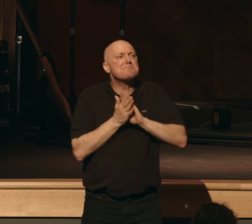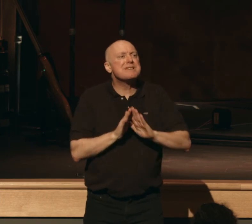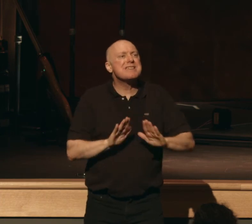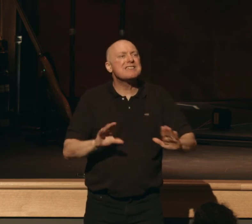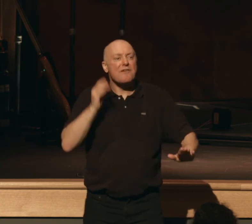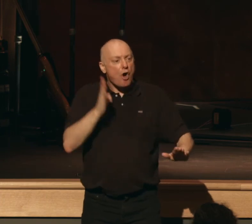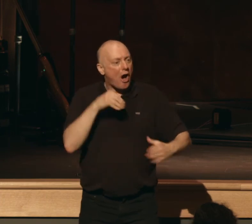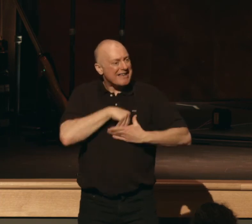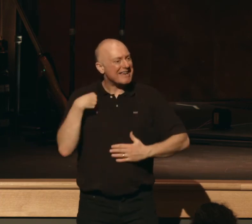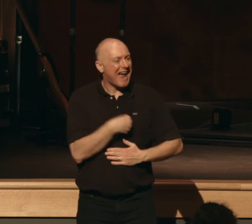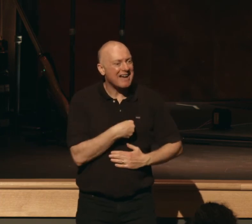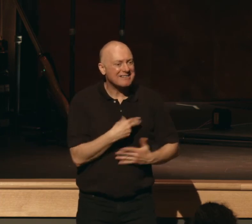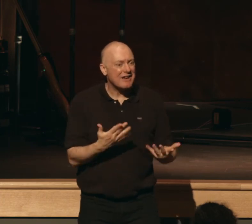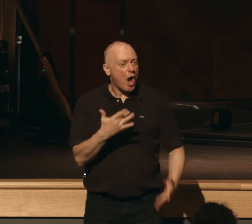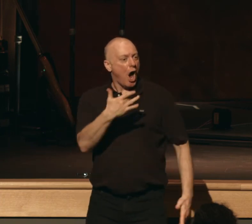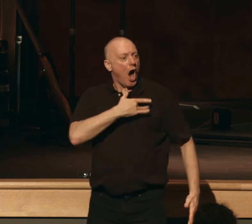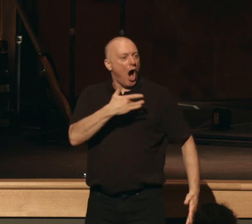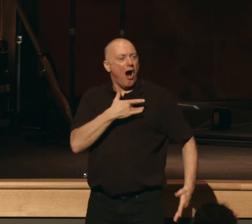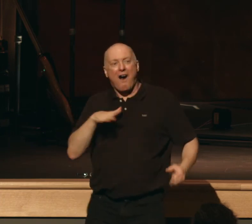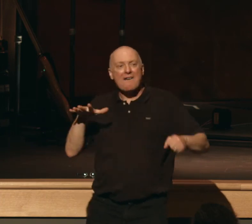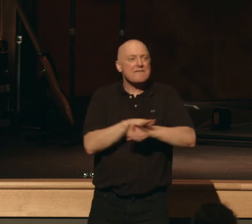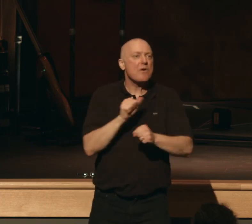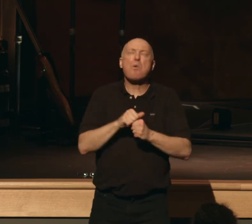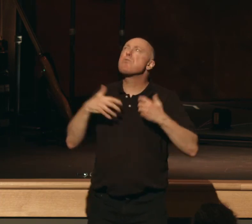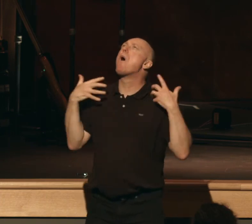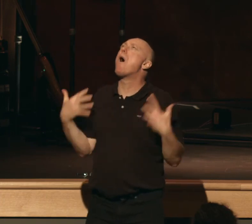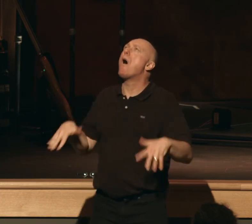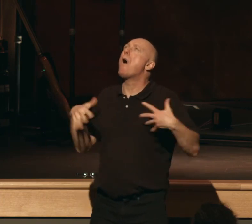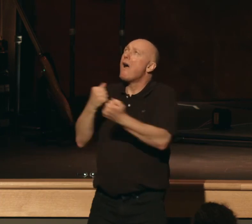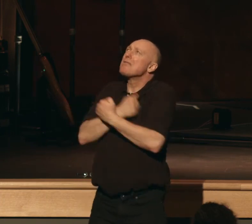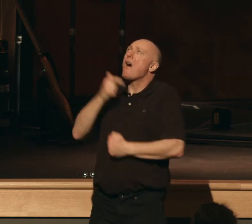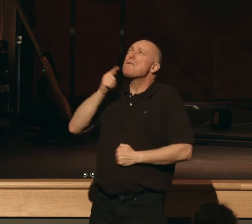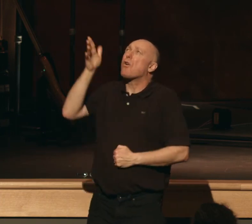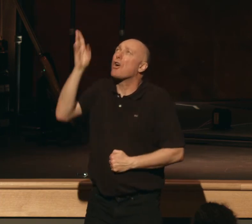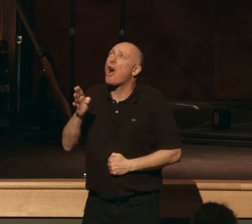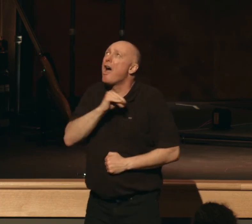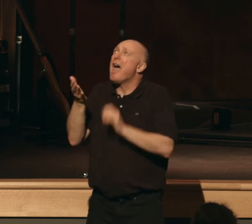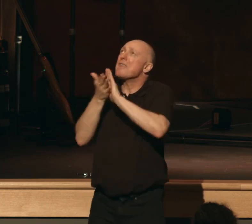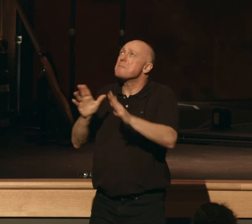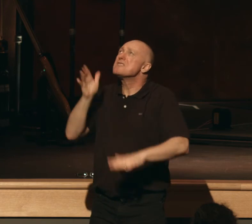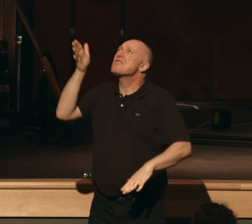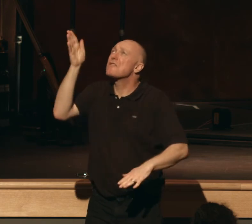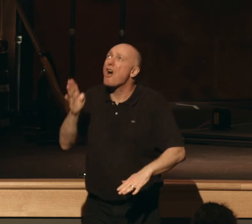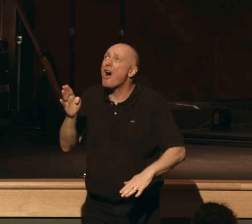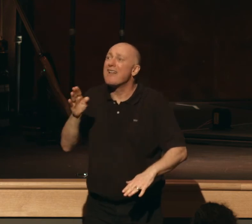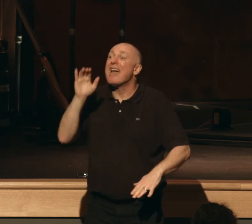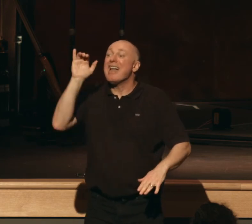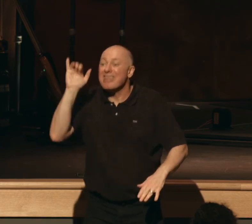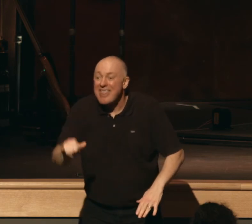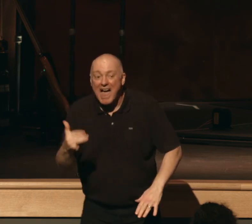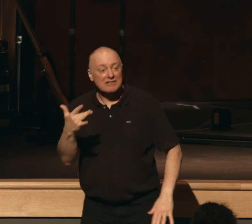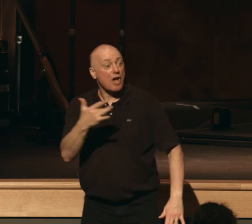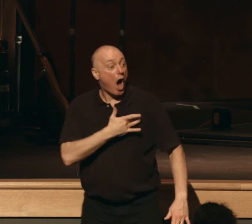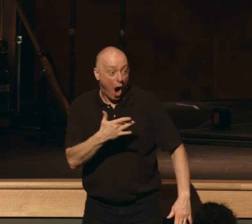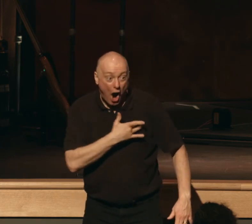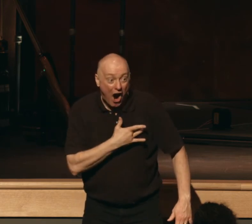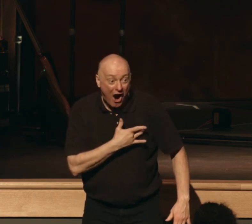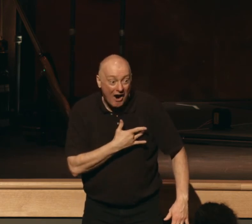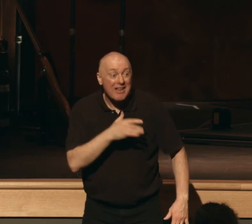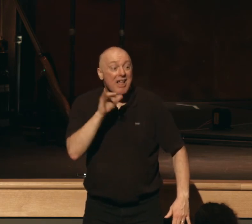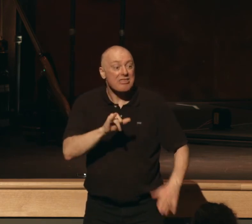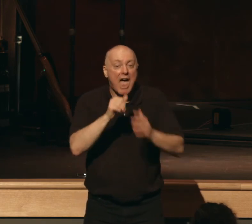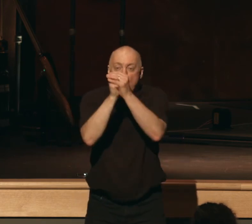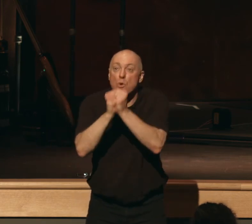peace of God. So then we have a heart that is filled with awe of God and love for God and the peace of God. And that is a heart, loved ones,